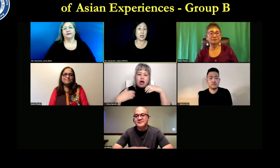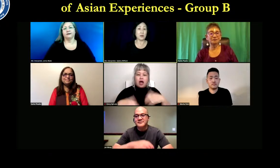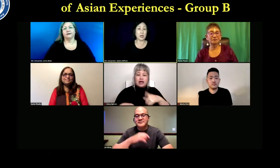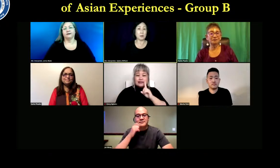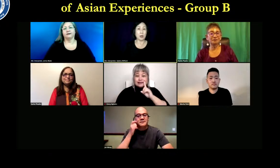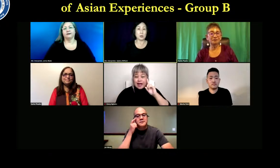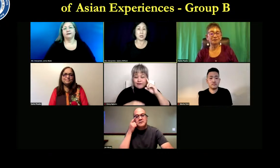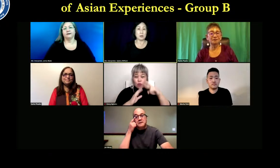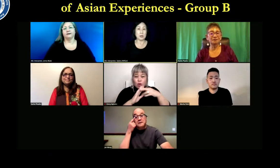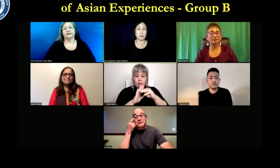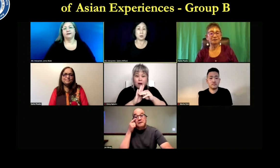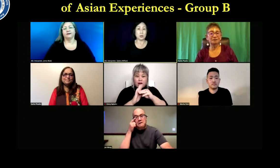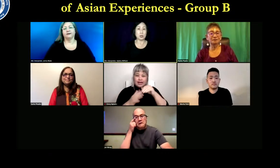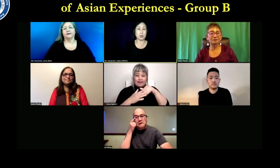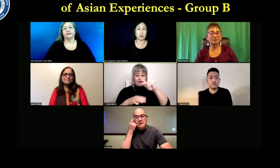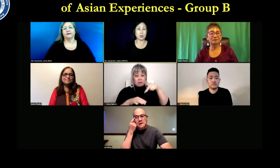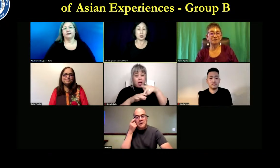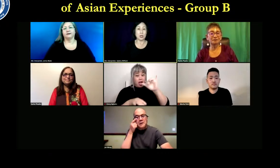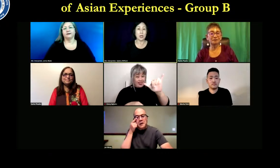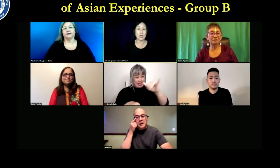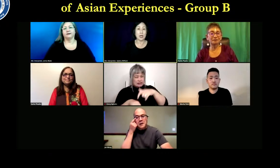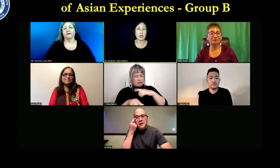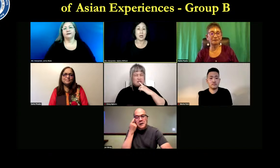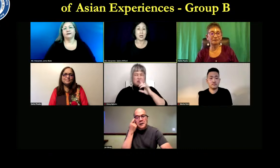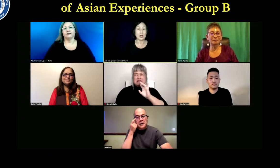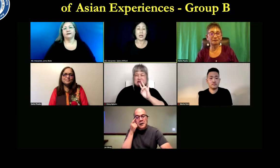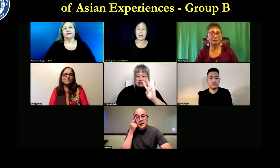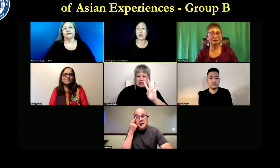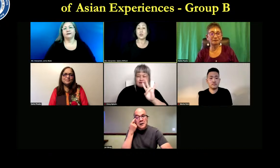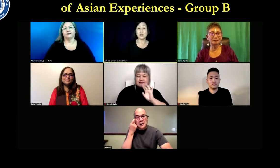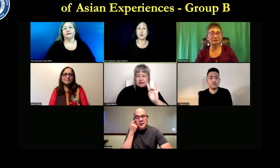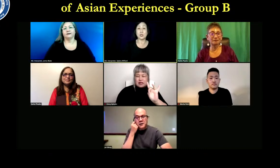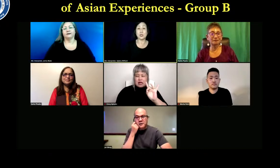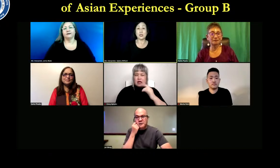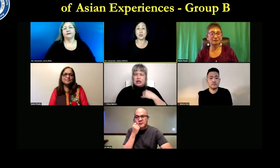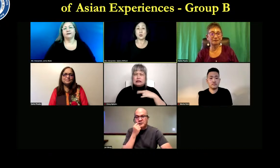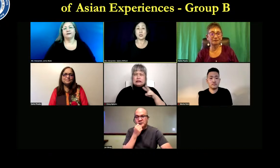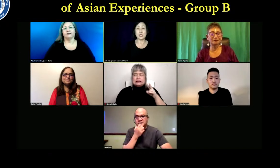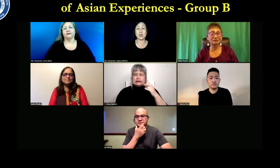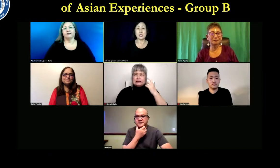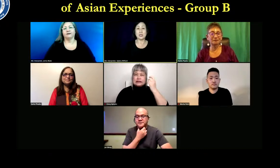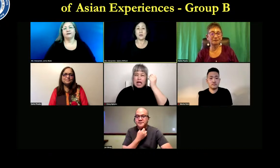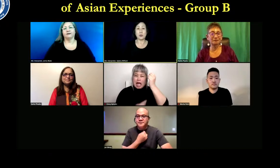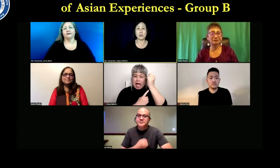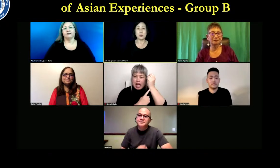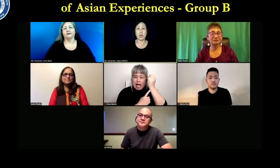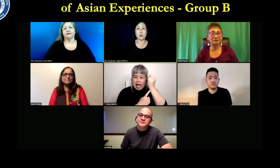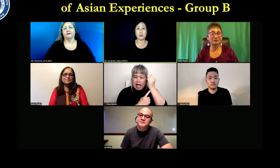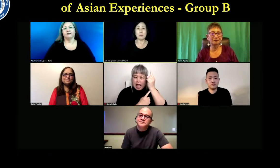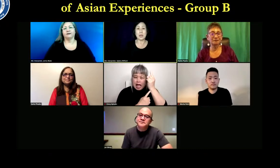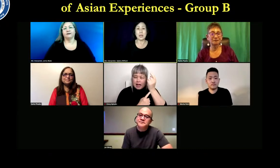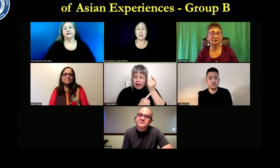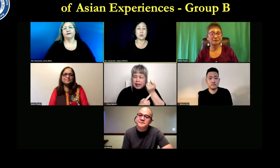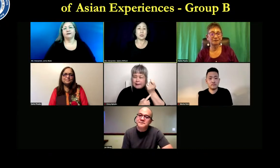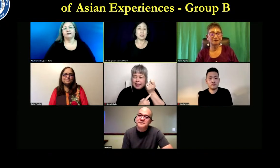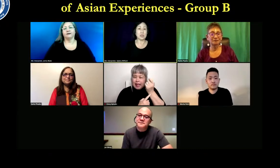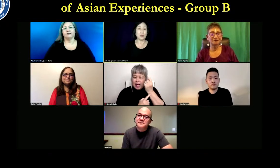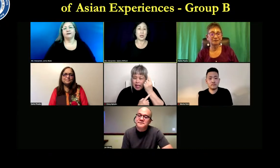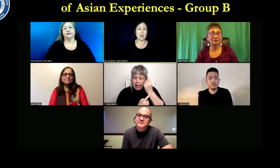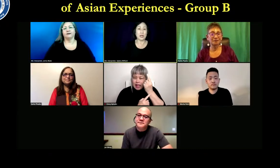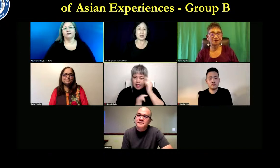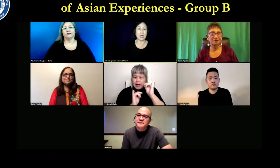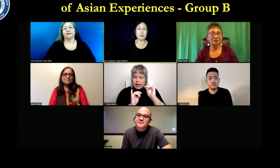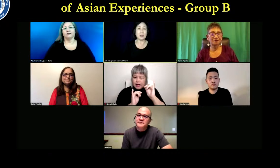when I went to a cafe, I was signing, people would just look. I was so stunned because it was a deaf principal, and I was amazed. I was